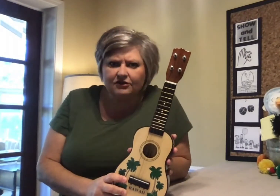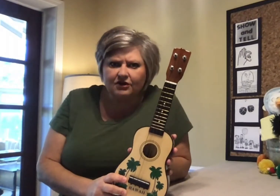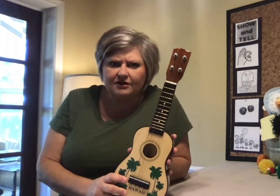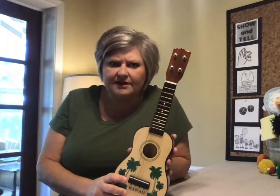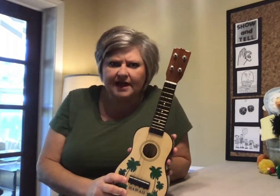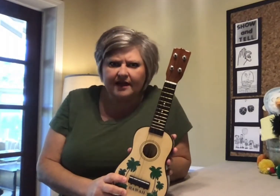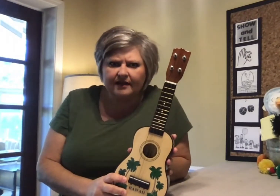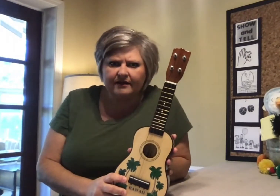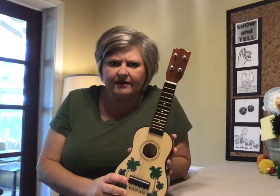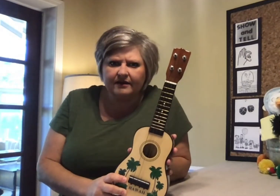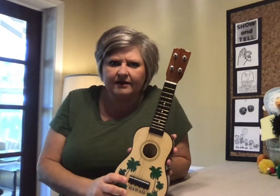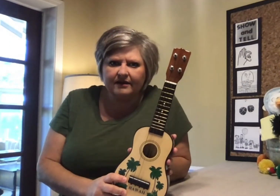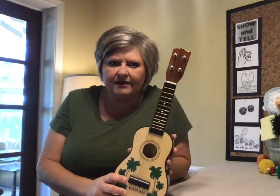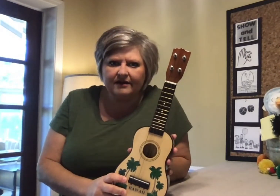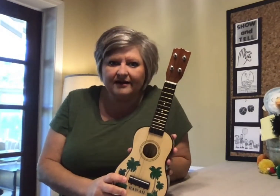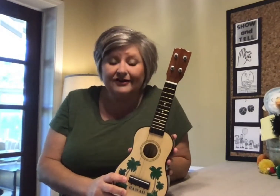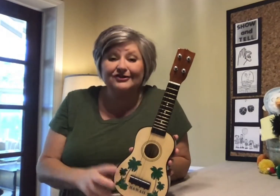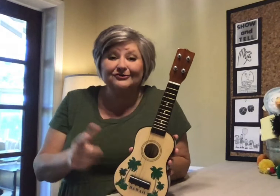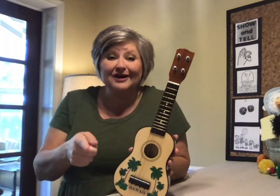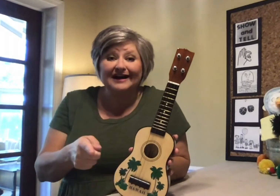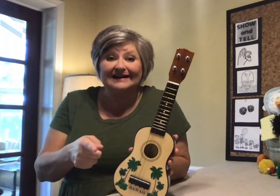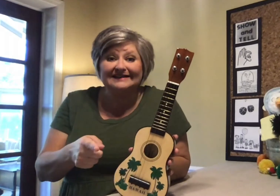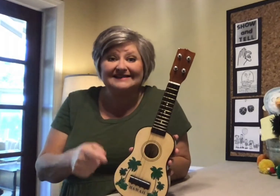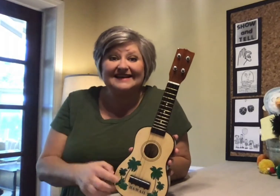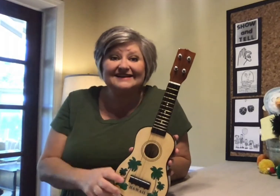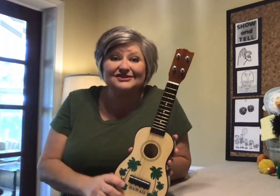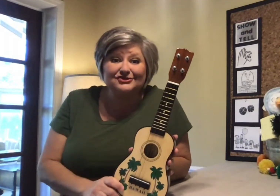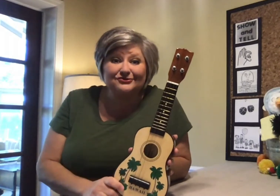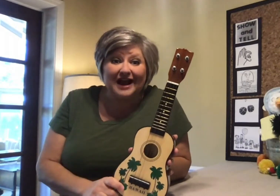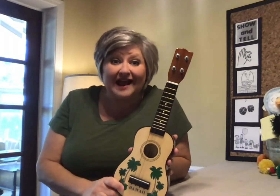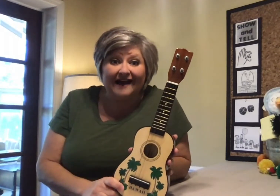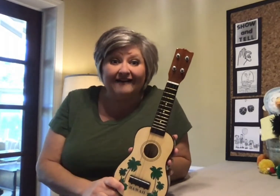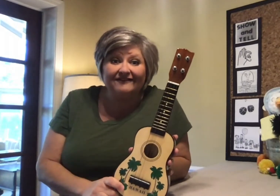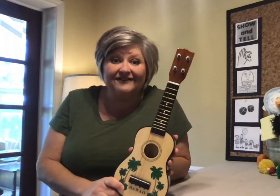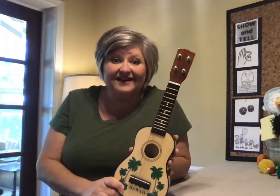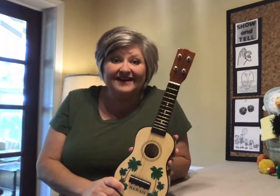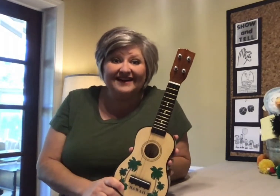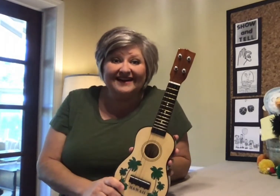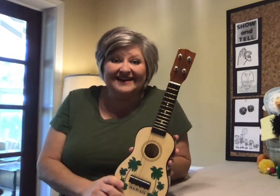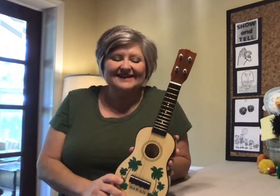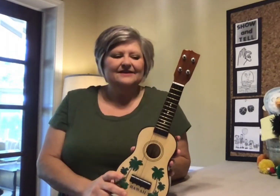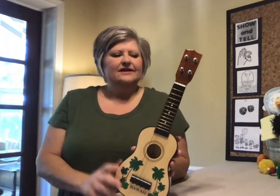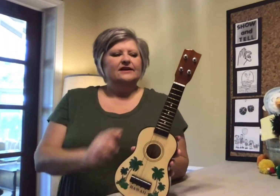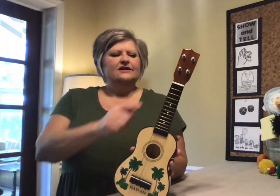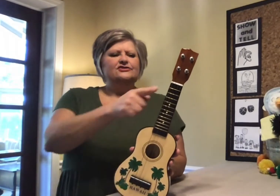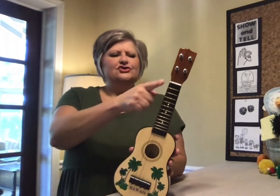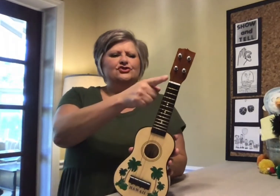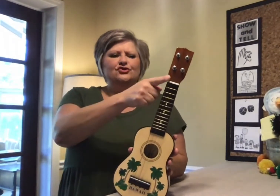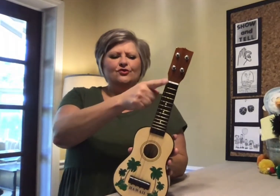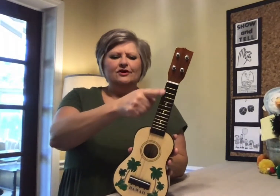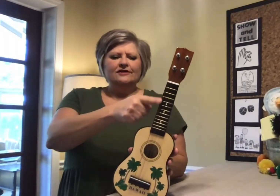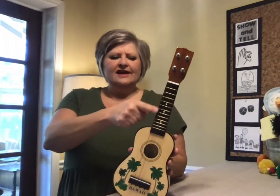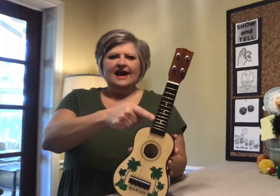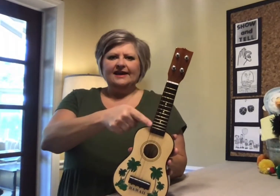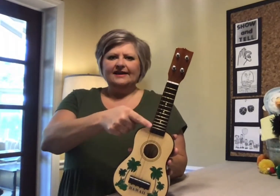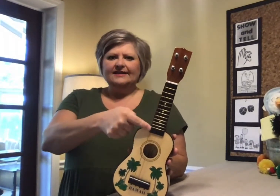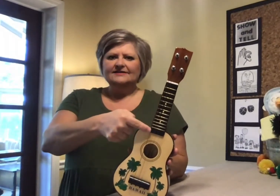long neck? You're right, it's a giraffe. Is your neck as